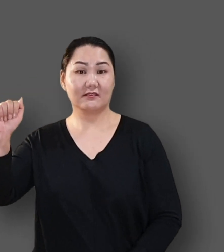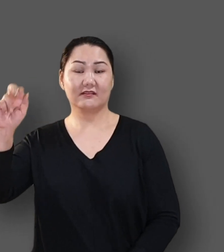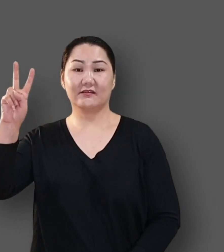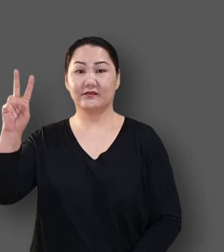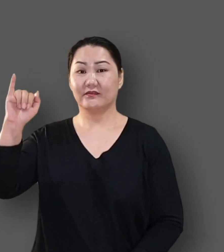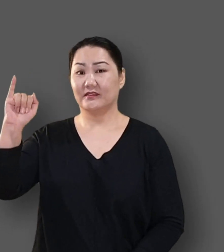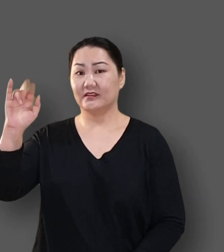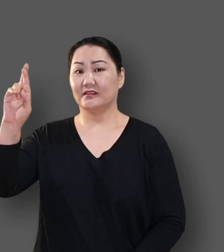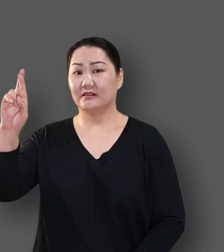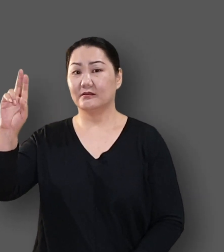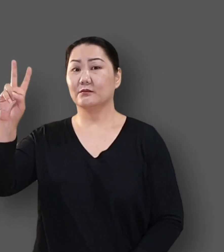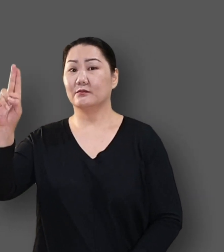COVID-19.